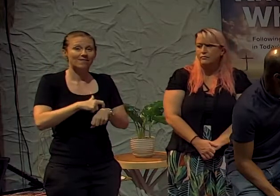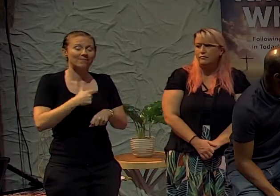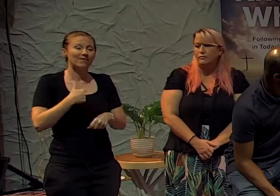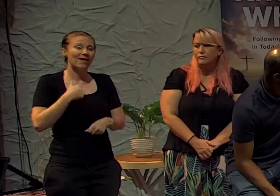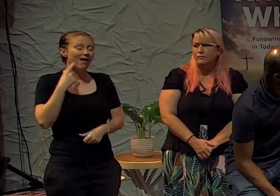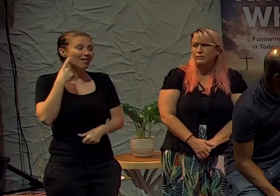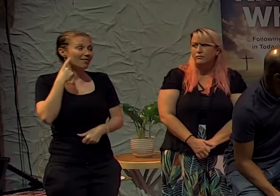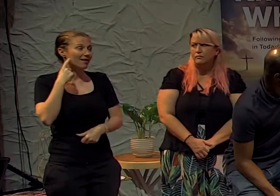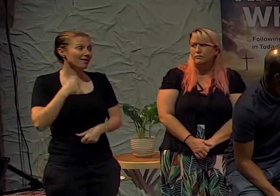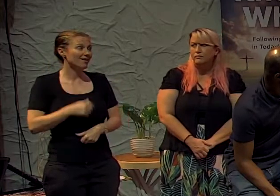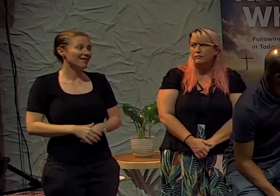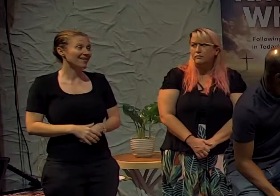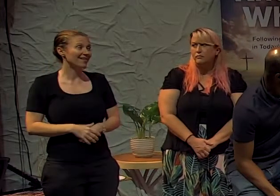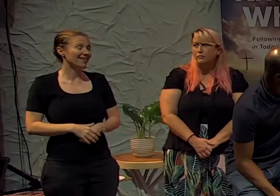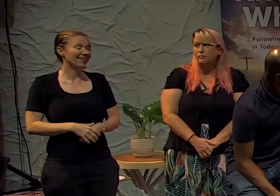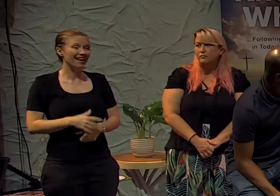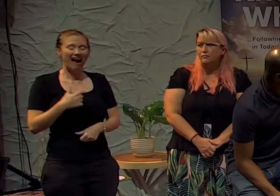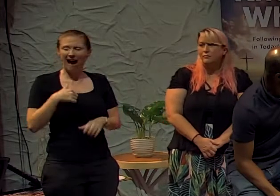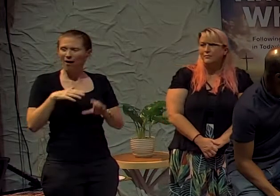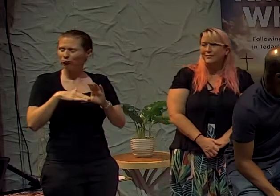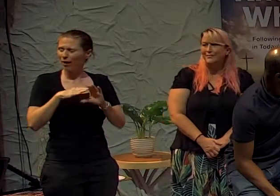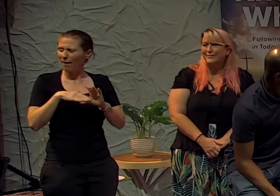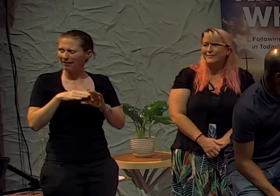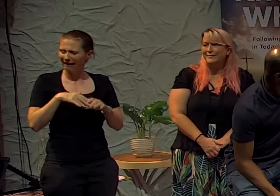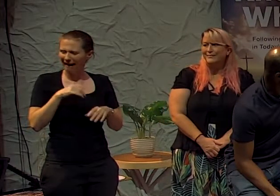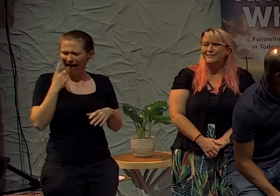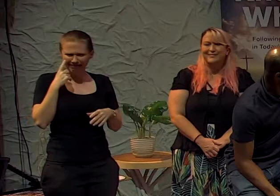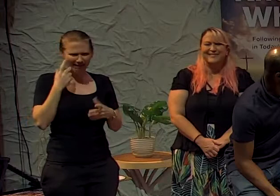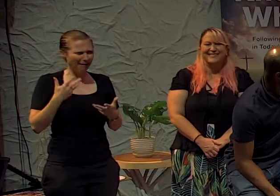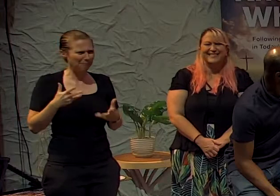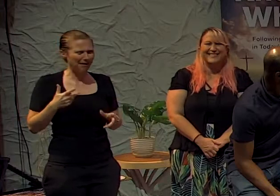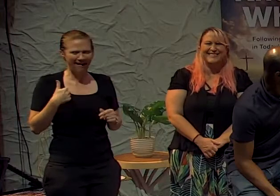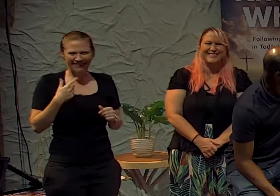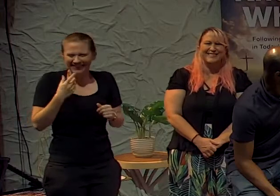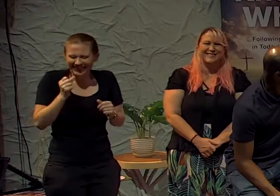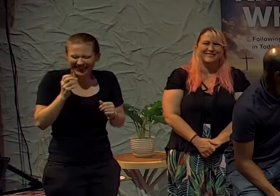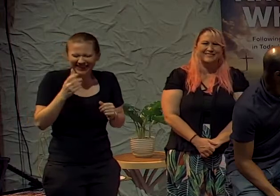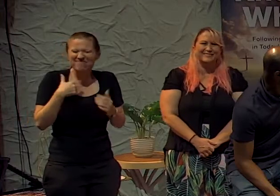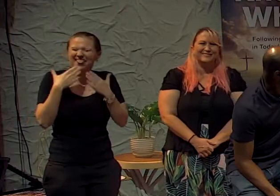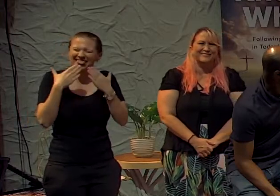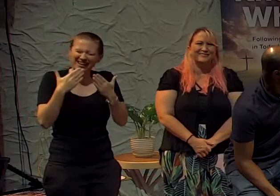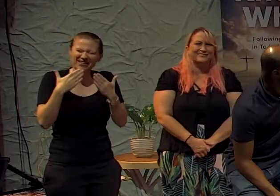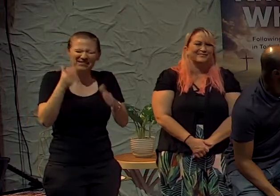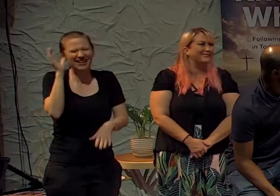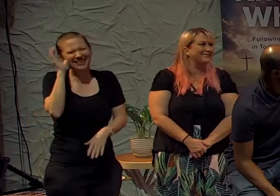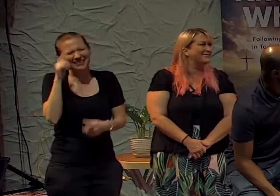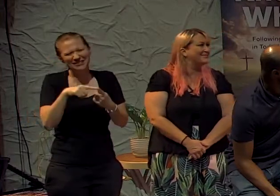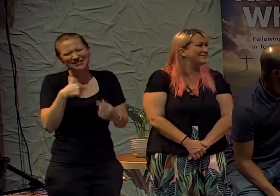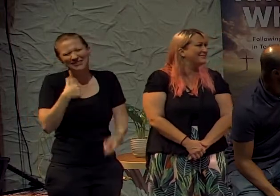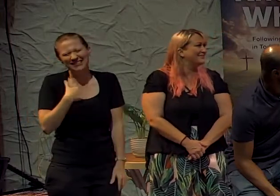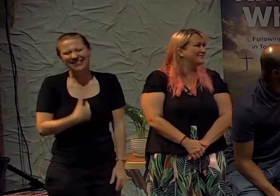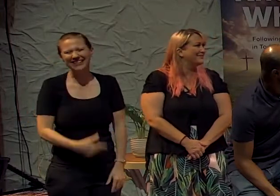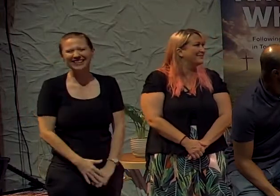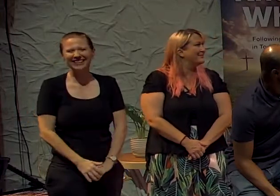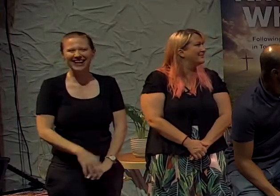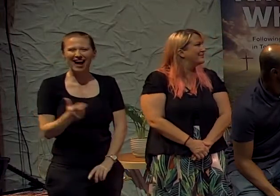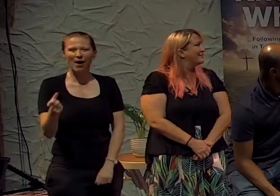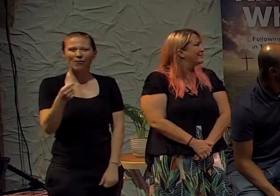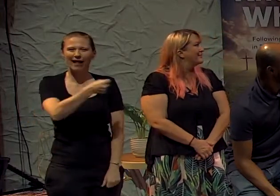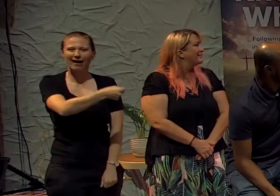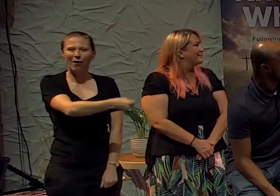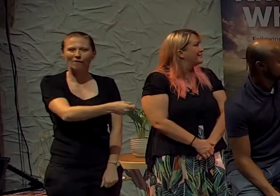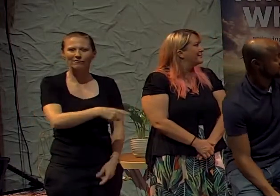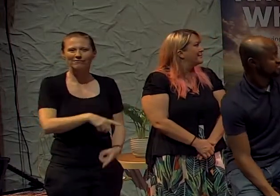think I rambled, didn't I? It was good. But thank you, thanks for listening to me, and I'll hand it off